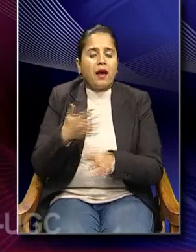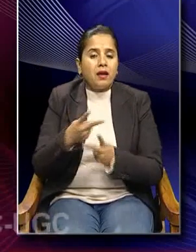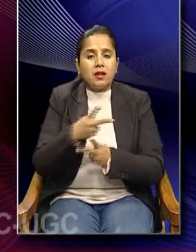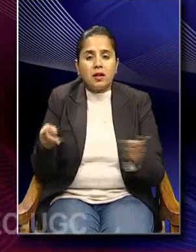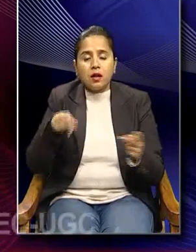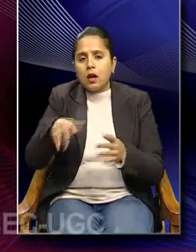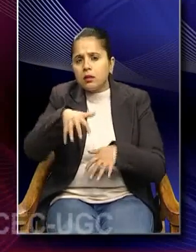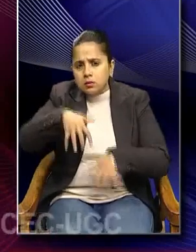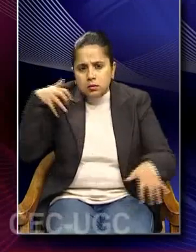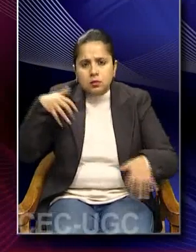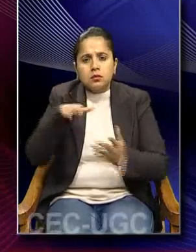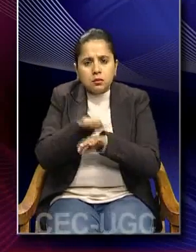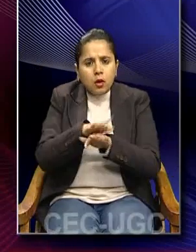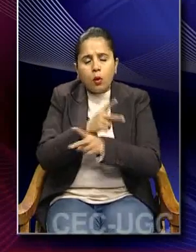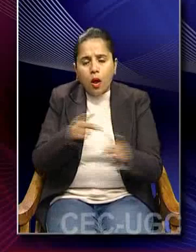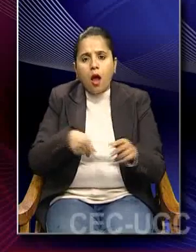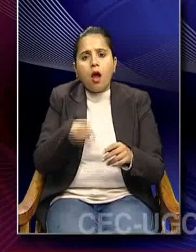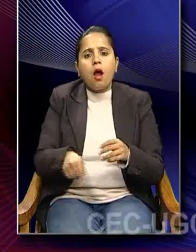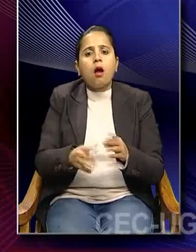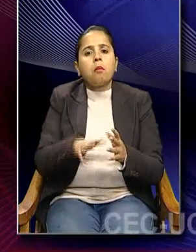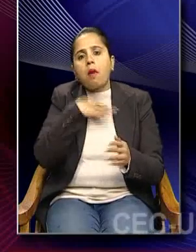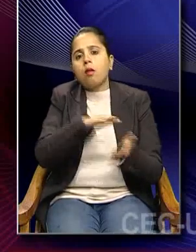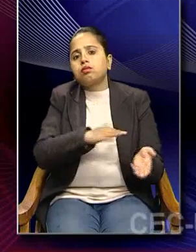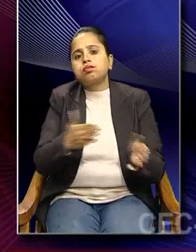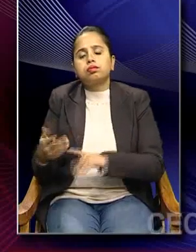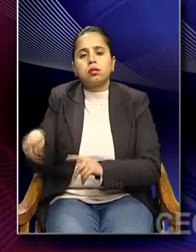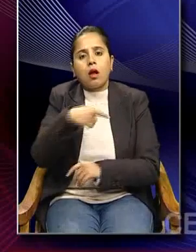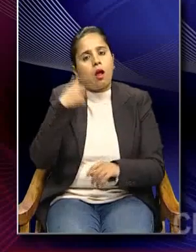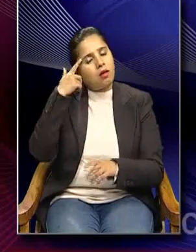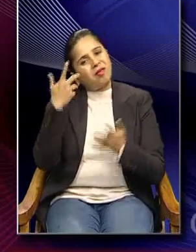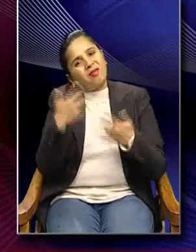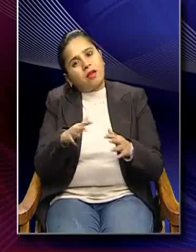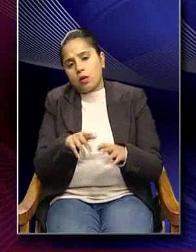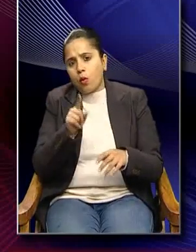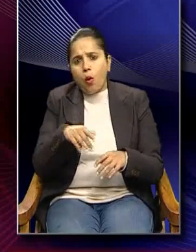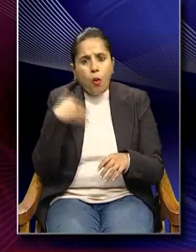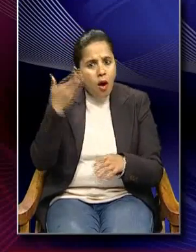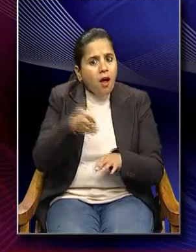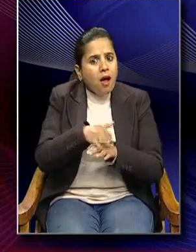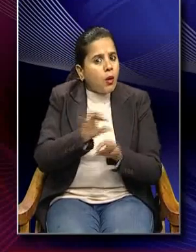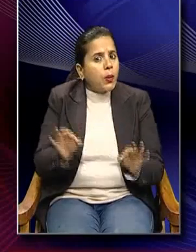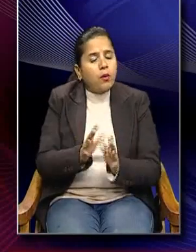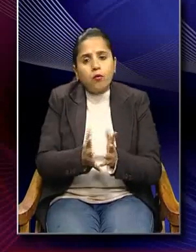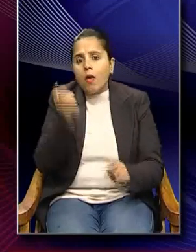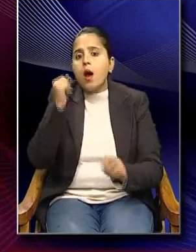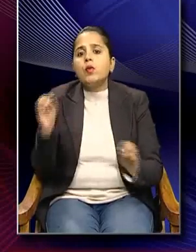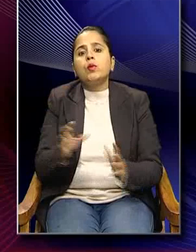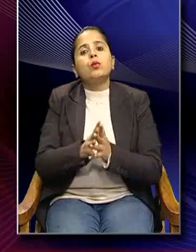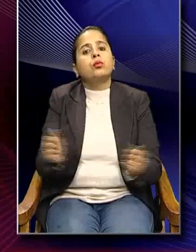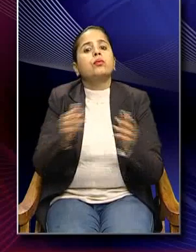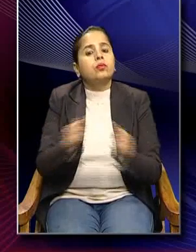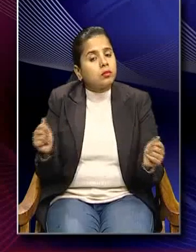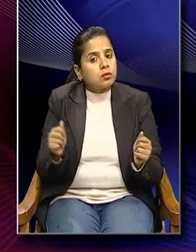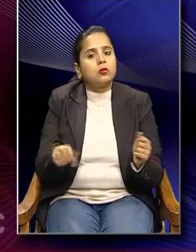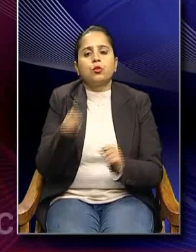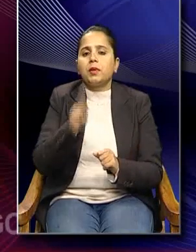one should not look at the expected value of the species and build the dam, but rather one should look at the